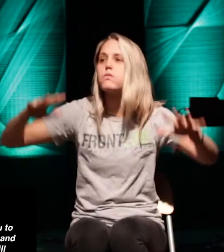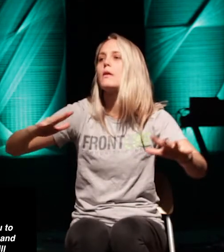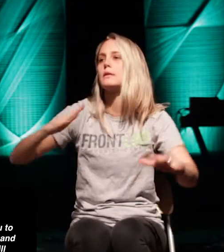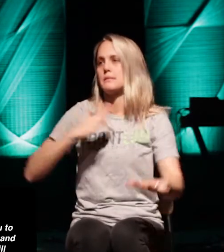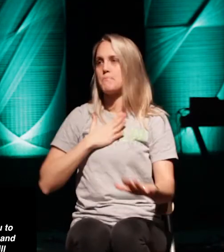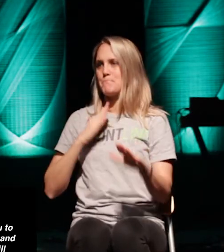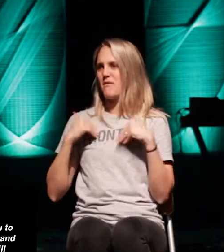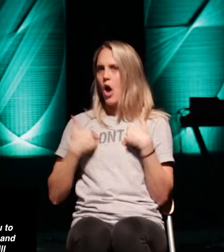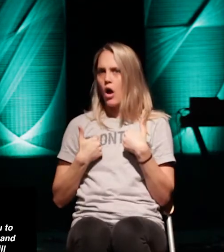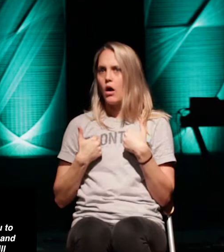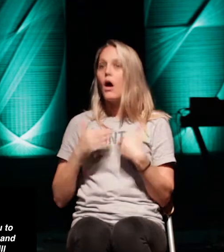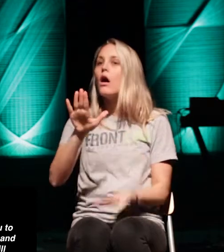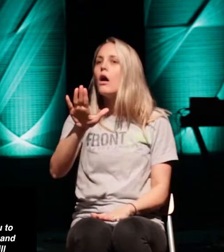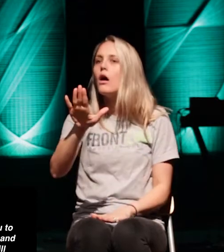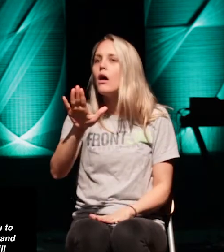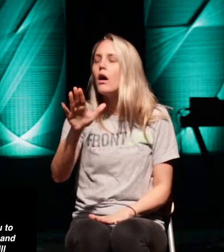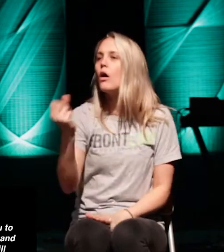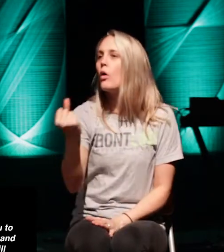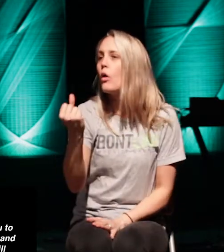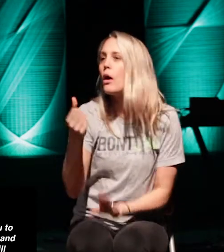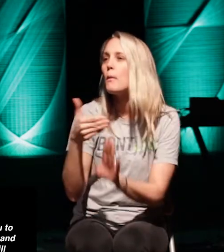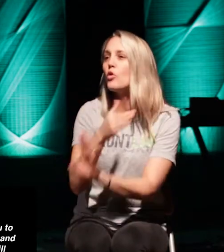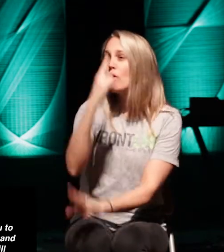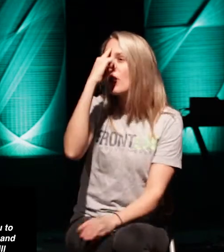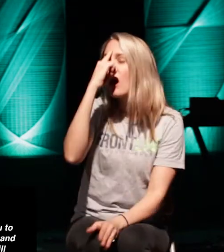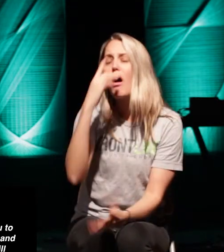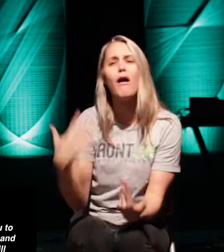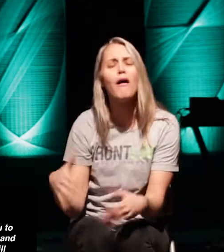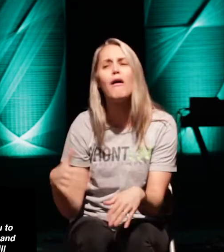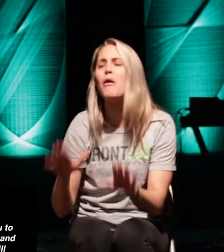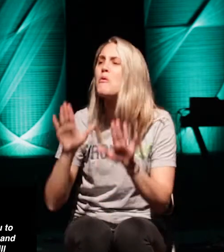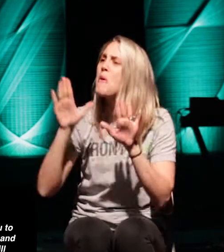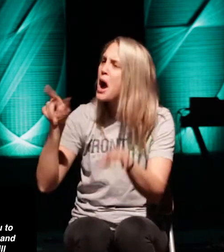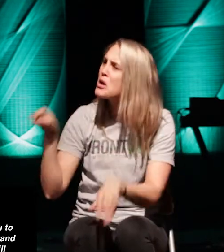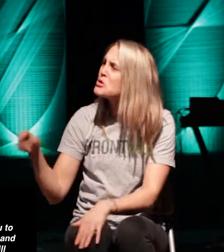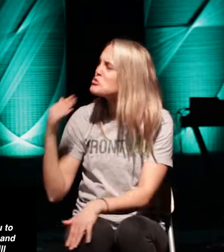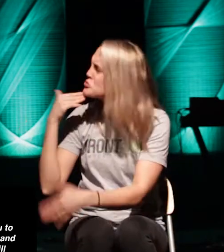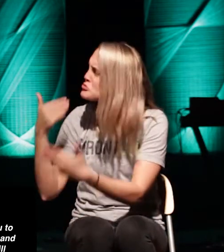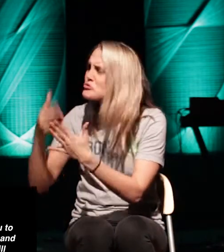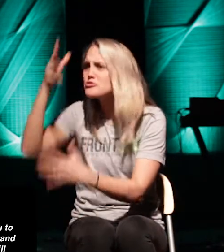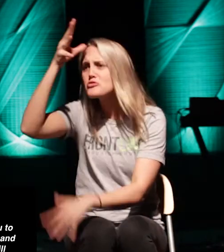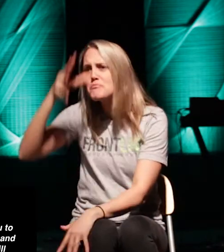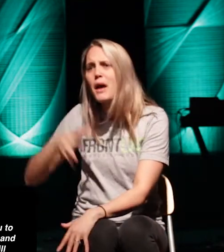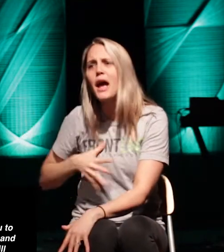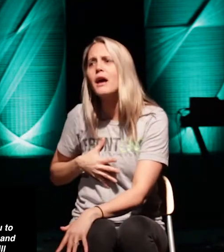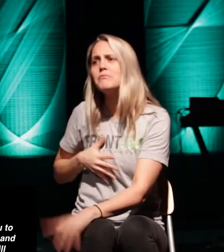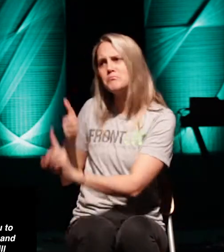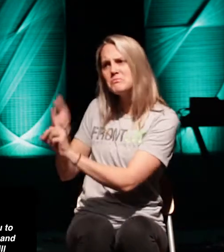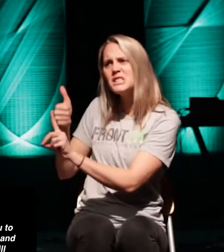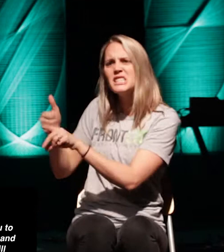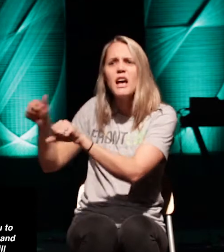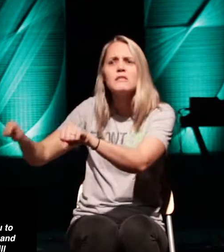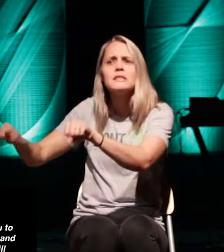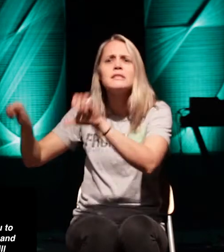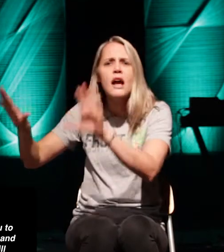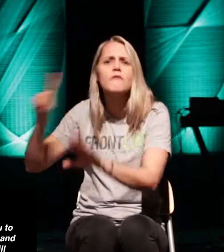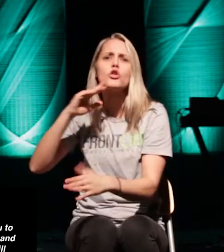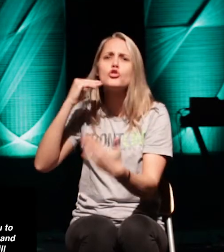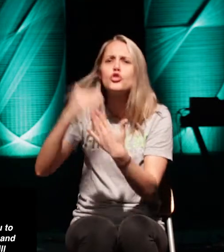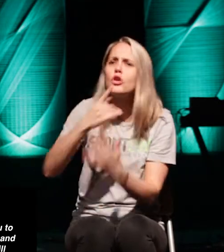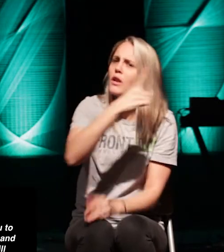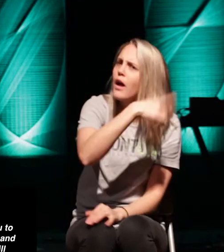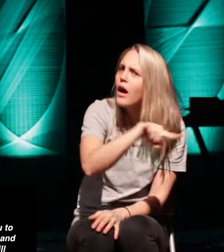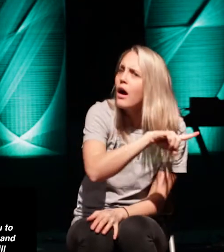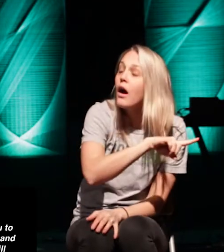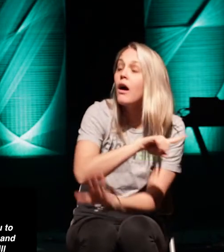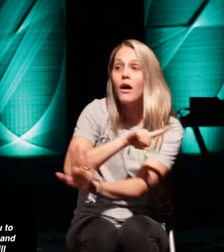wow, what a great man who's willing to sacrifice himself for the good of those around him, I want us not to forget